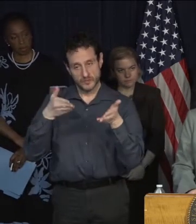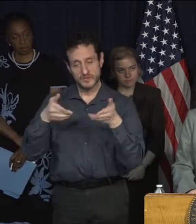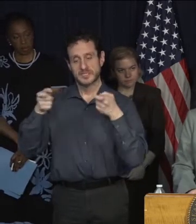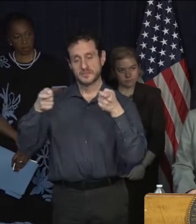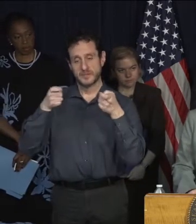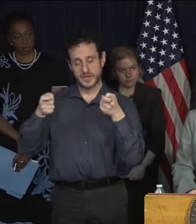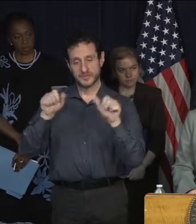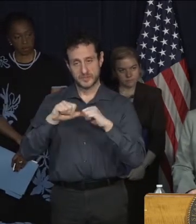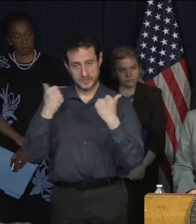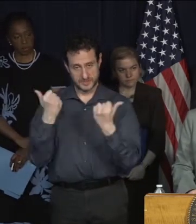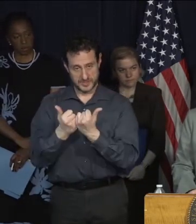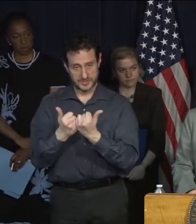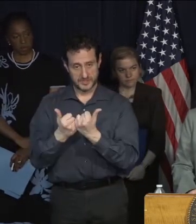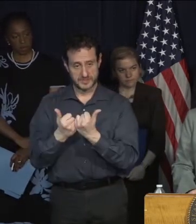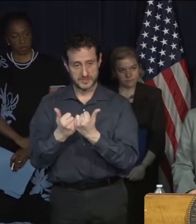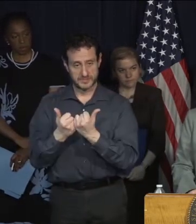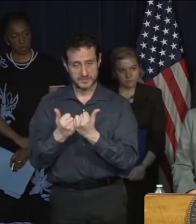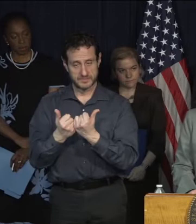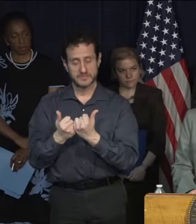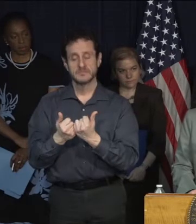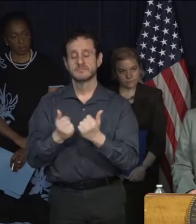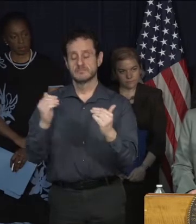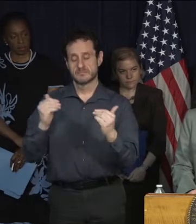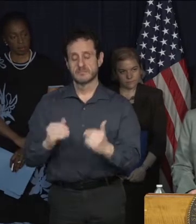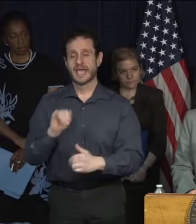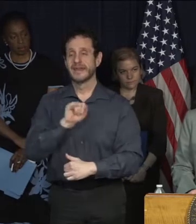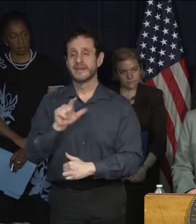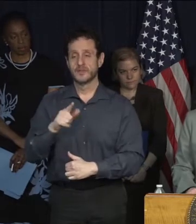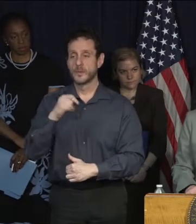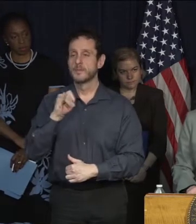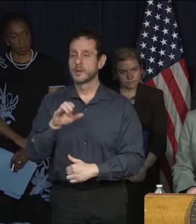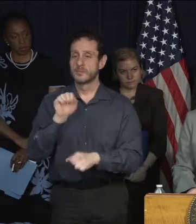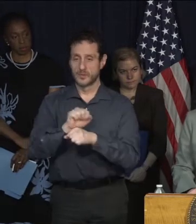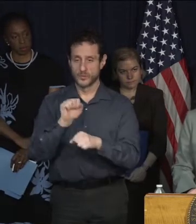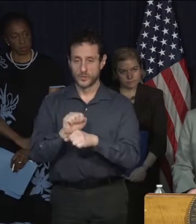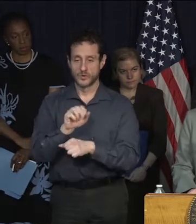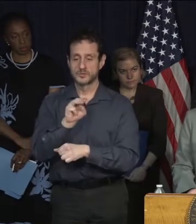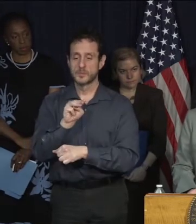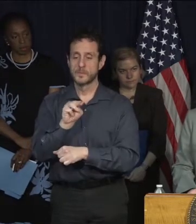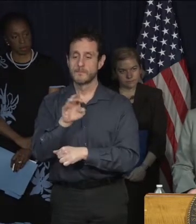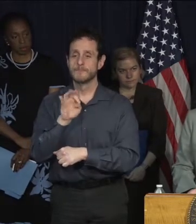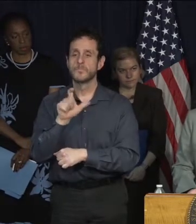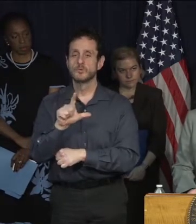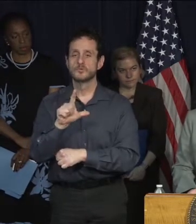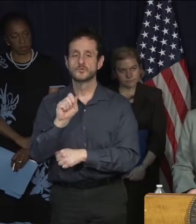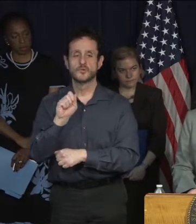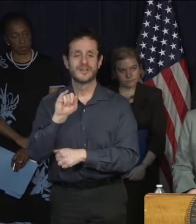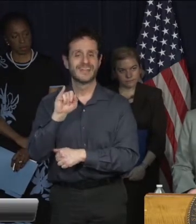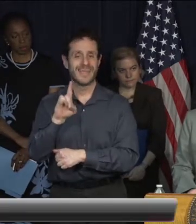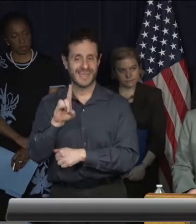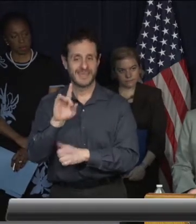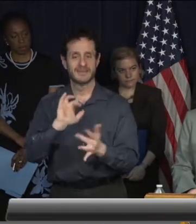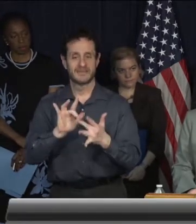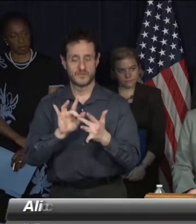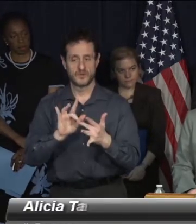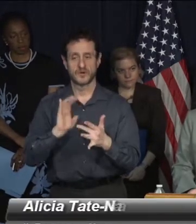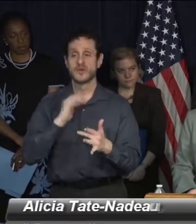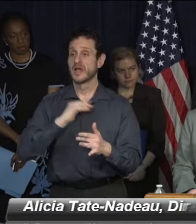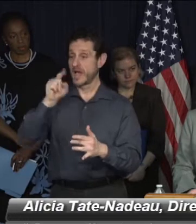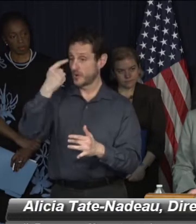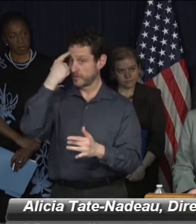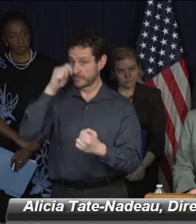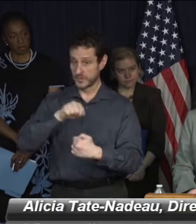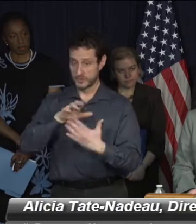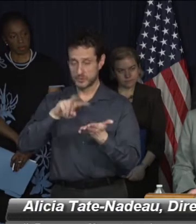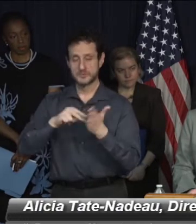Management Association, and Illinois Public Works Mutual Aid Network. Our whole government approach allows the state